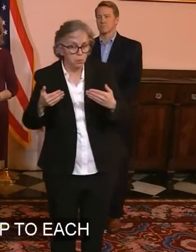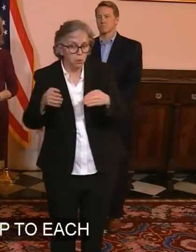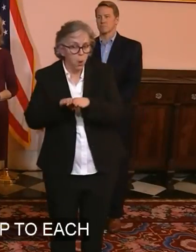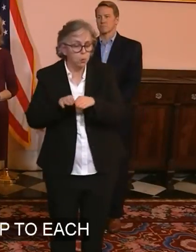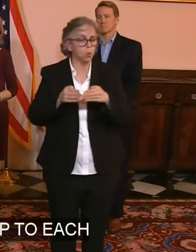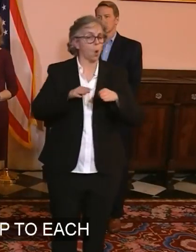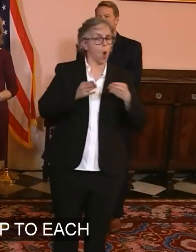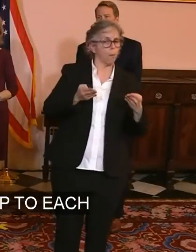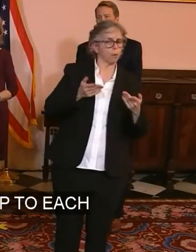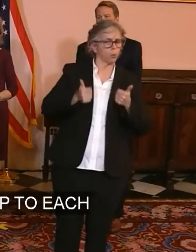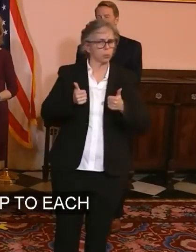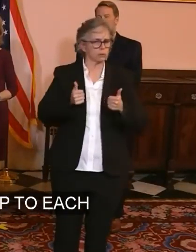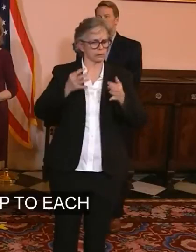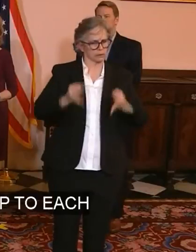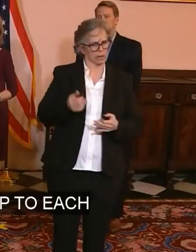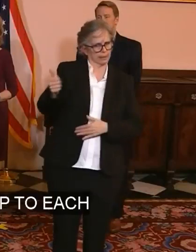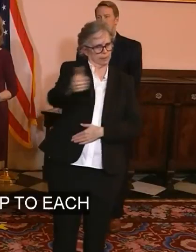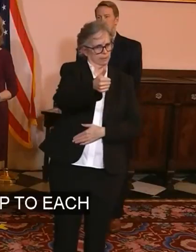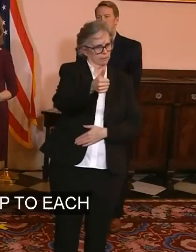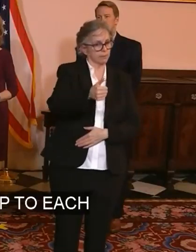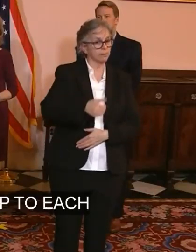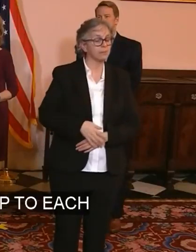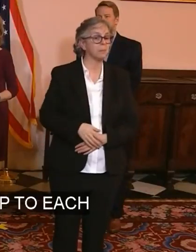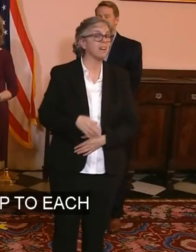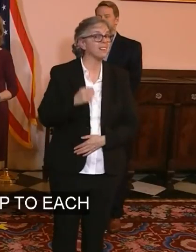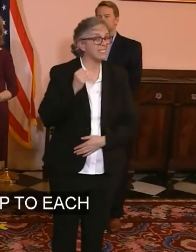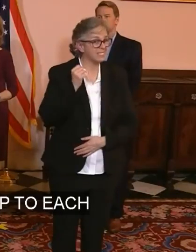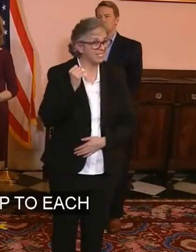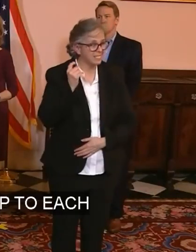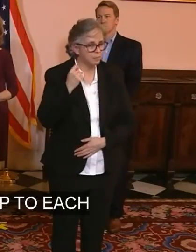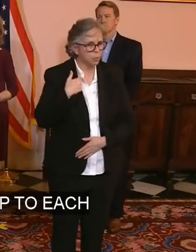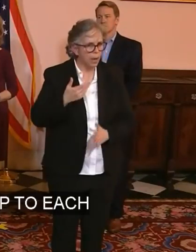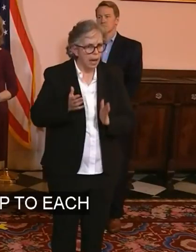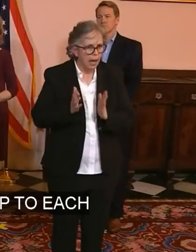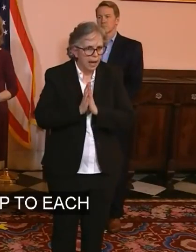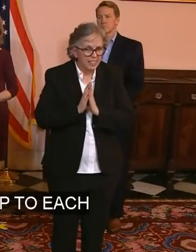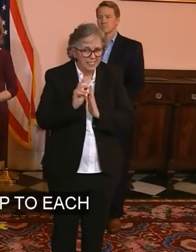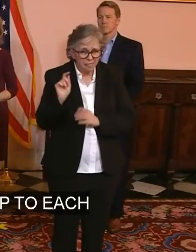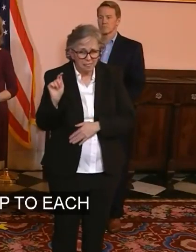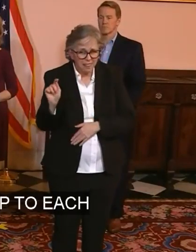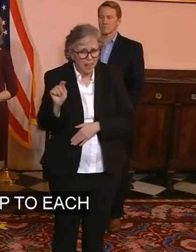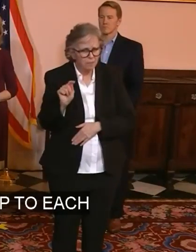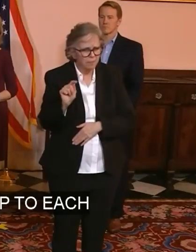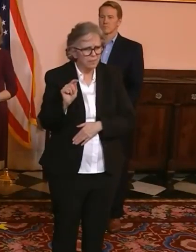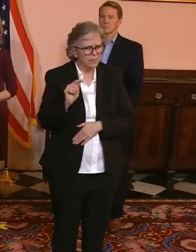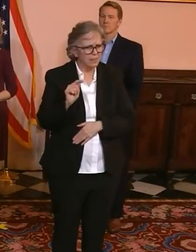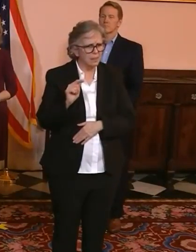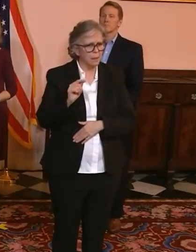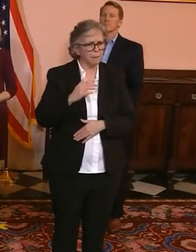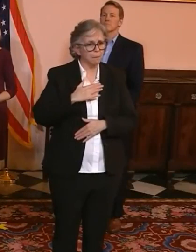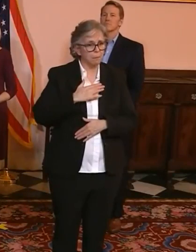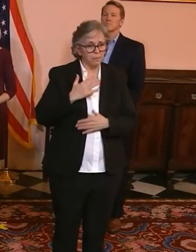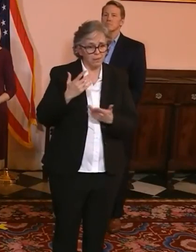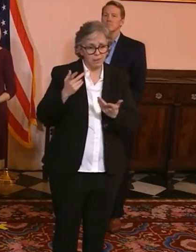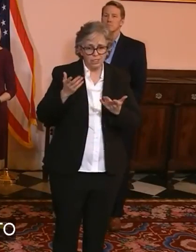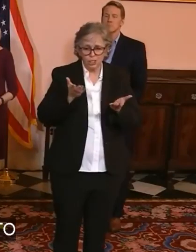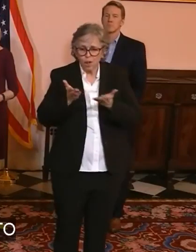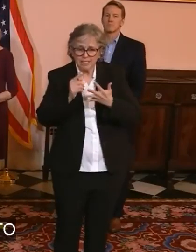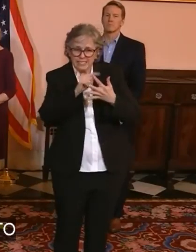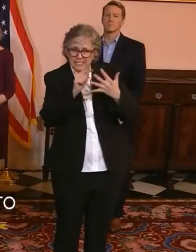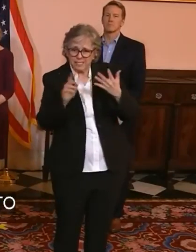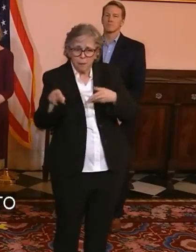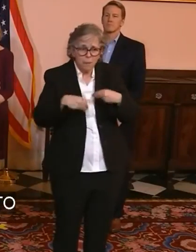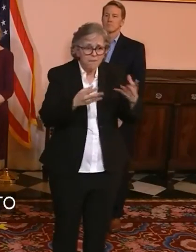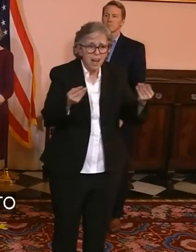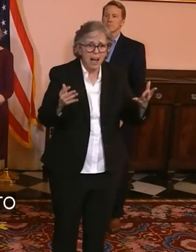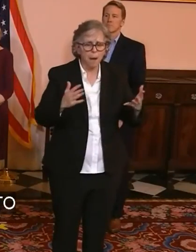We would ask them, however, to deliver the services, as many of the services they can, in a way that does not